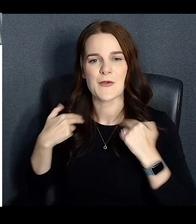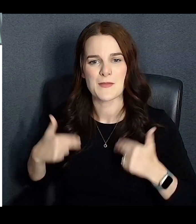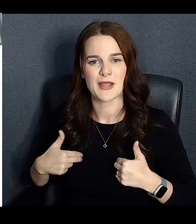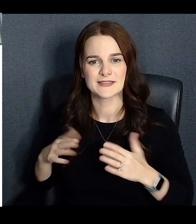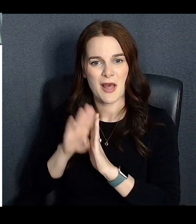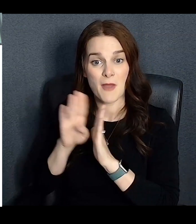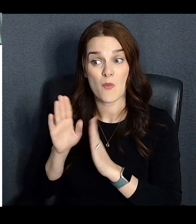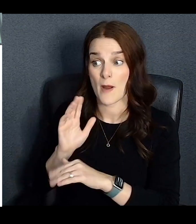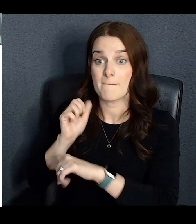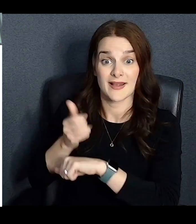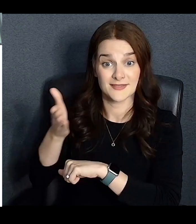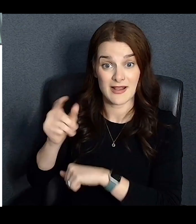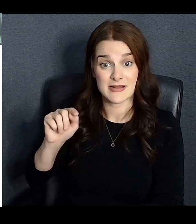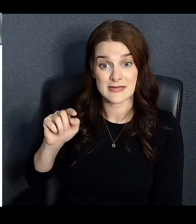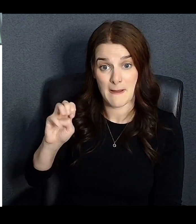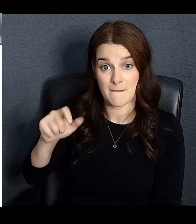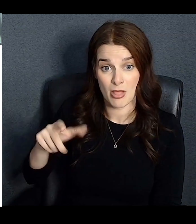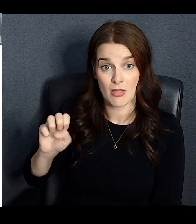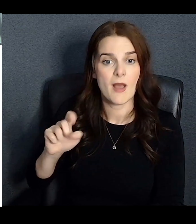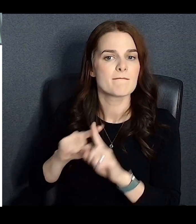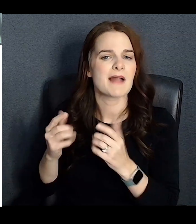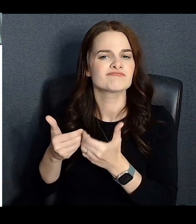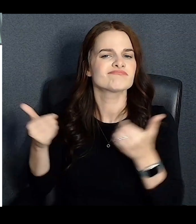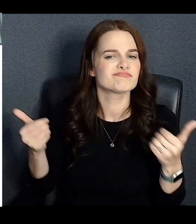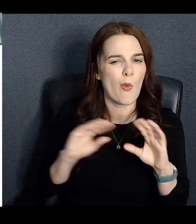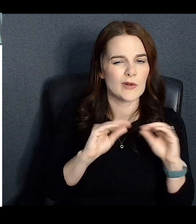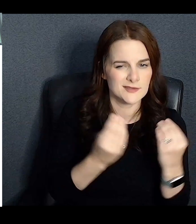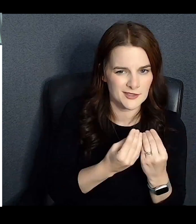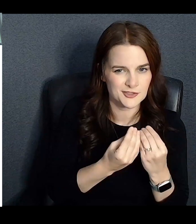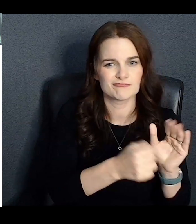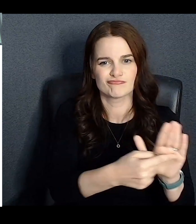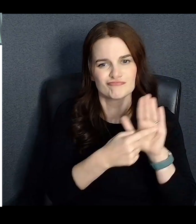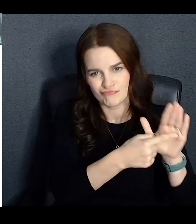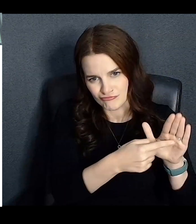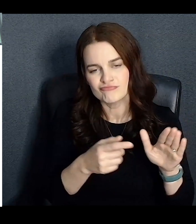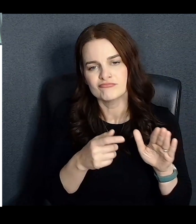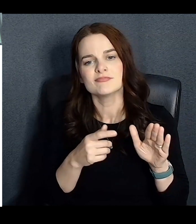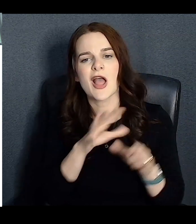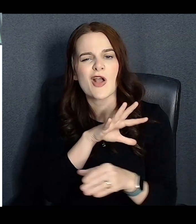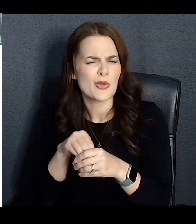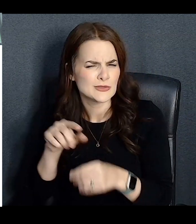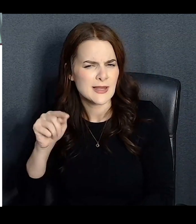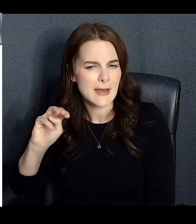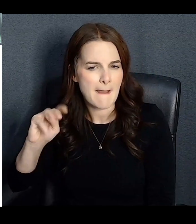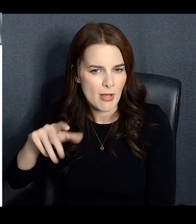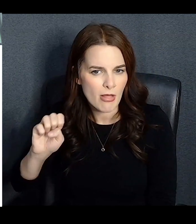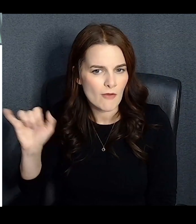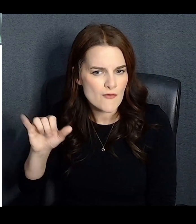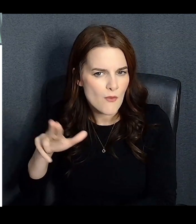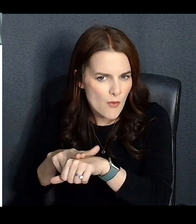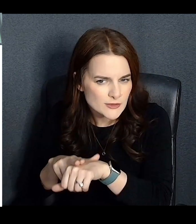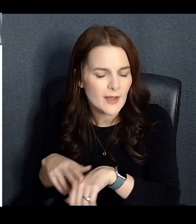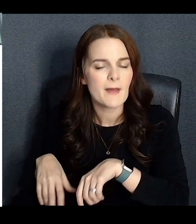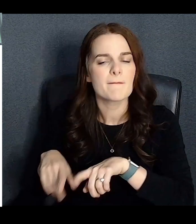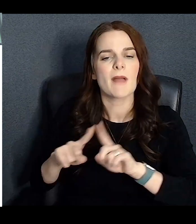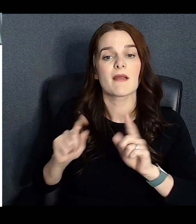at Temple, but we serve everyone. We're an outward facing organization that includes Temple, of course, but everyone in